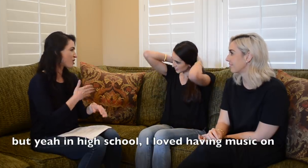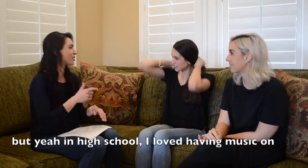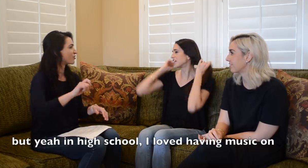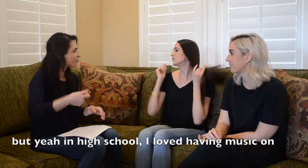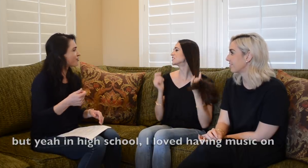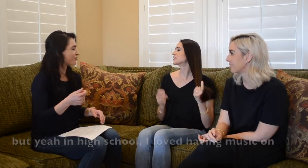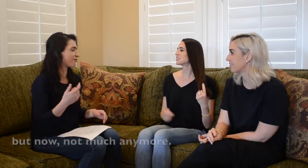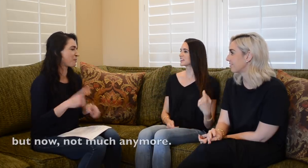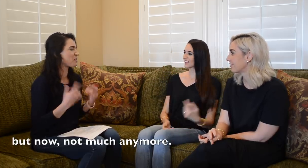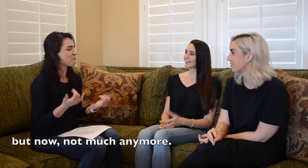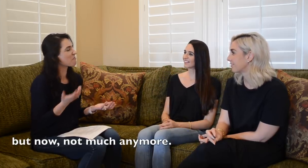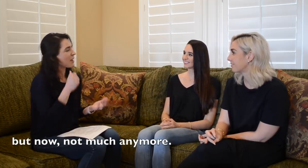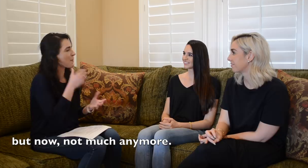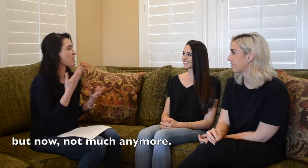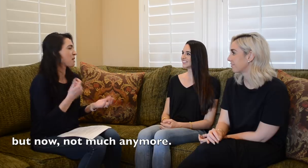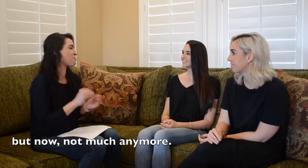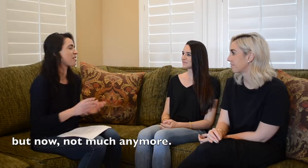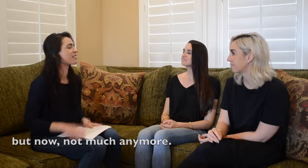When you loved music before, yeah.